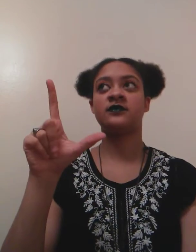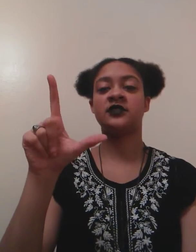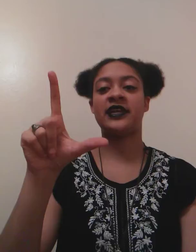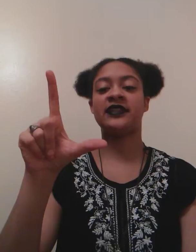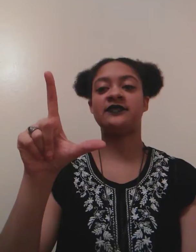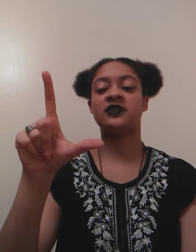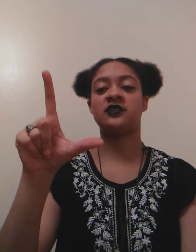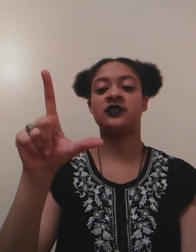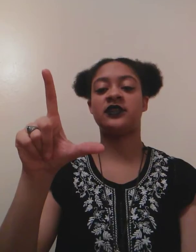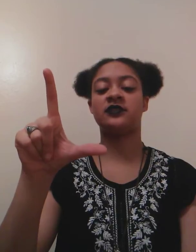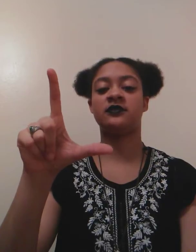so that leaves us on